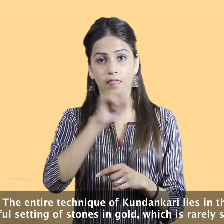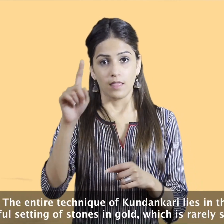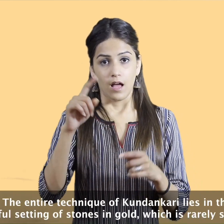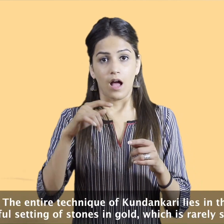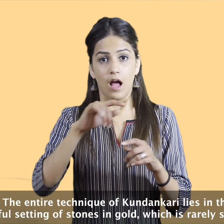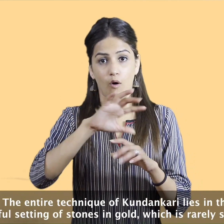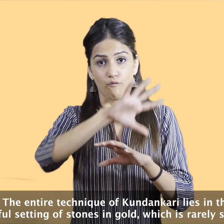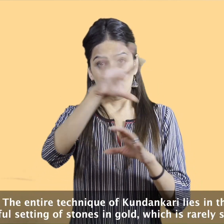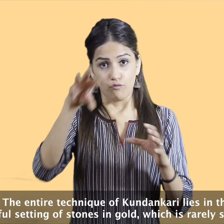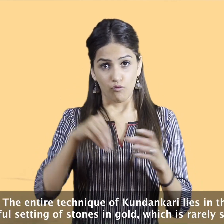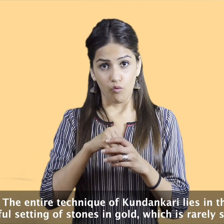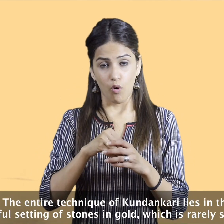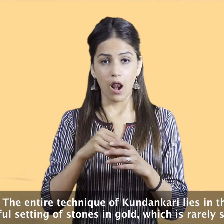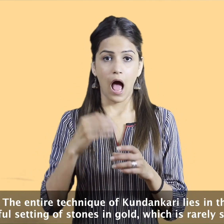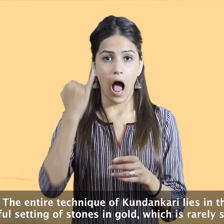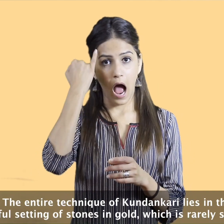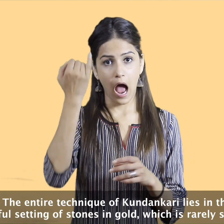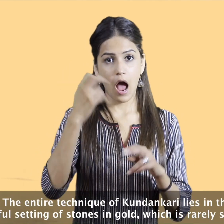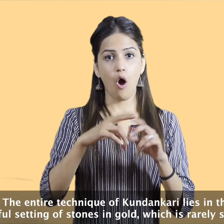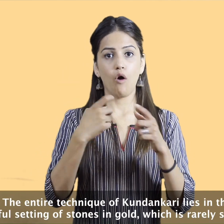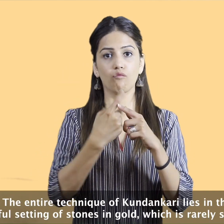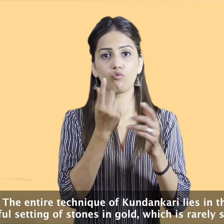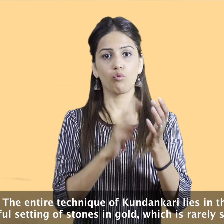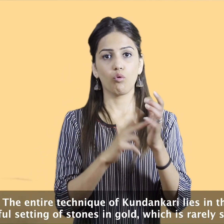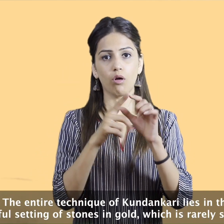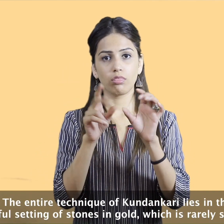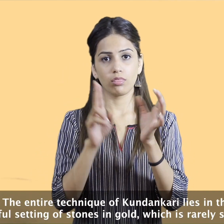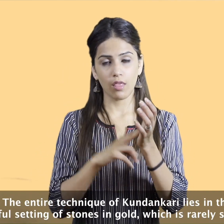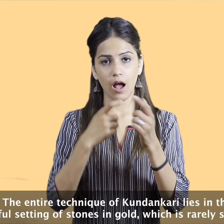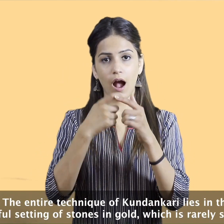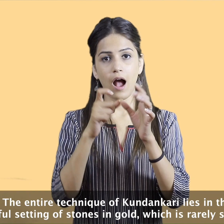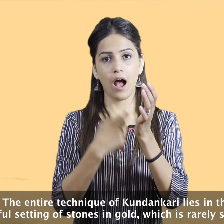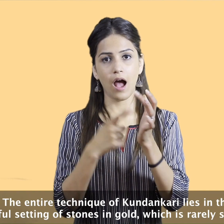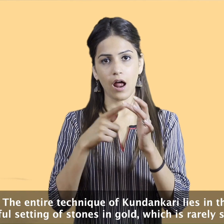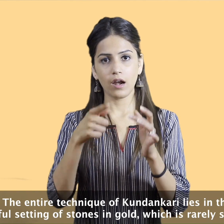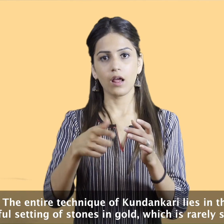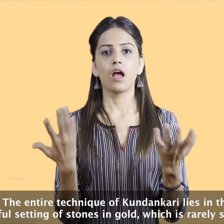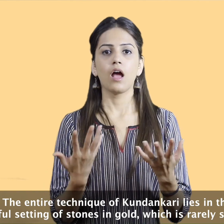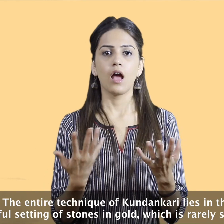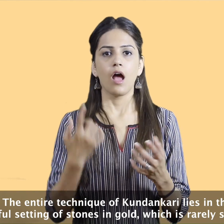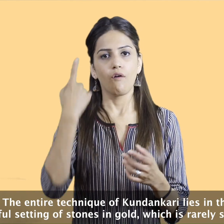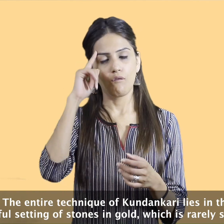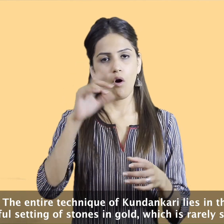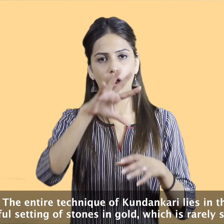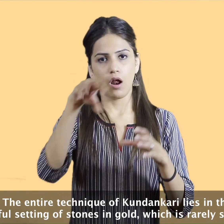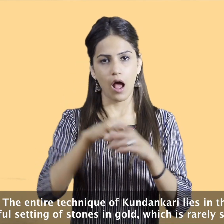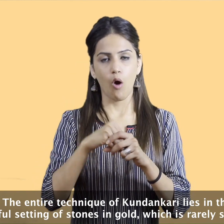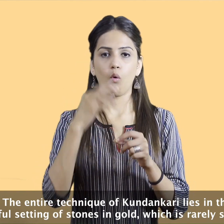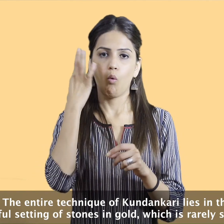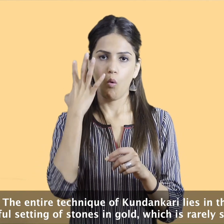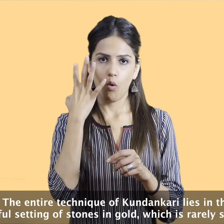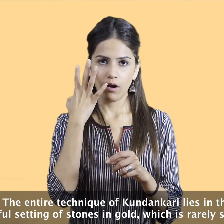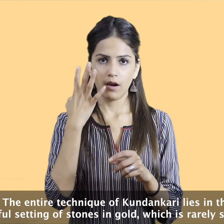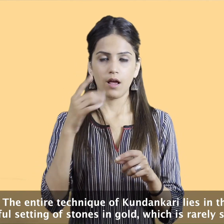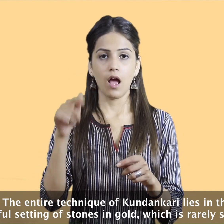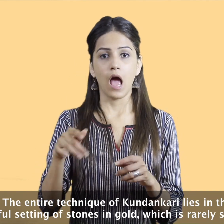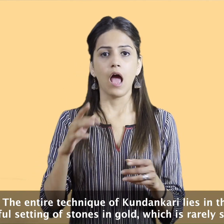The entire technique of Kundankari lies in the skillful setting of stones in gold, which is rarely